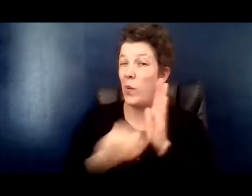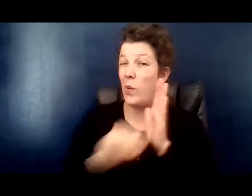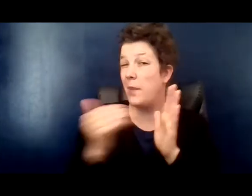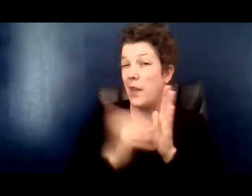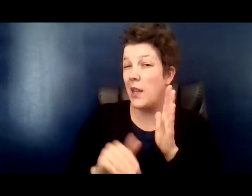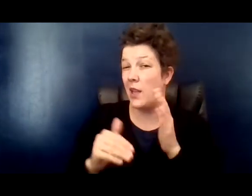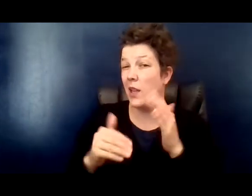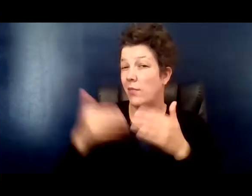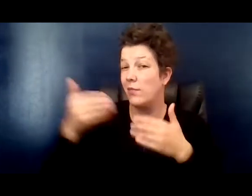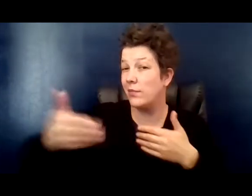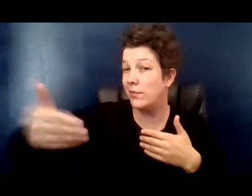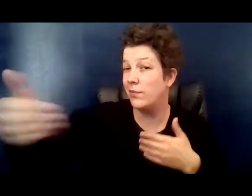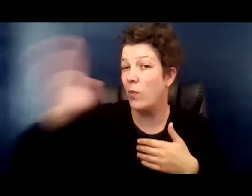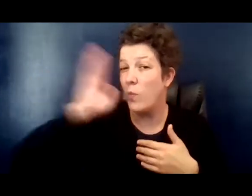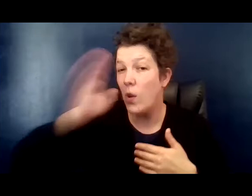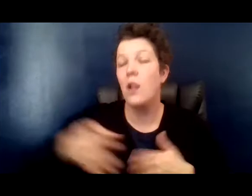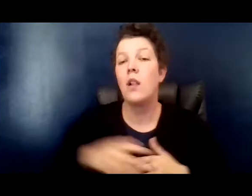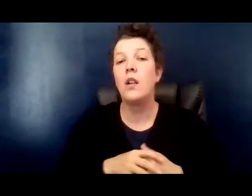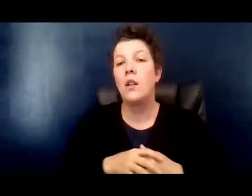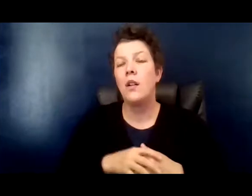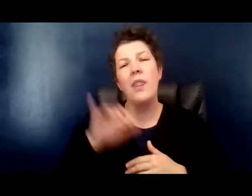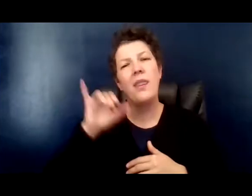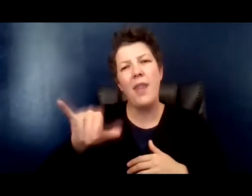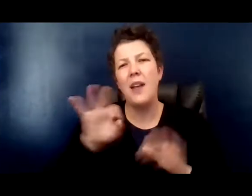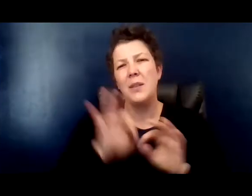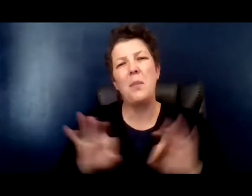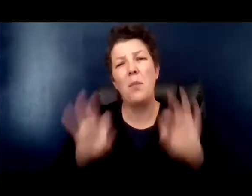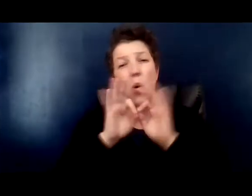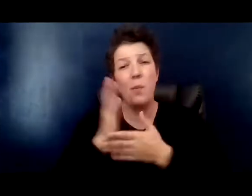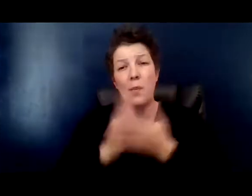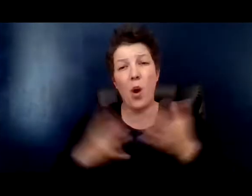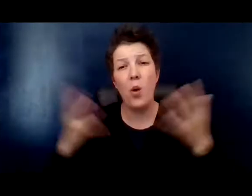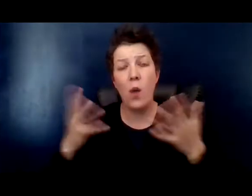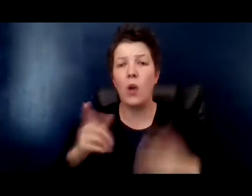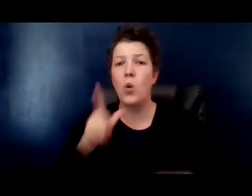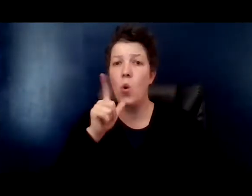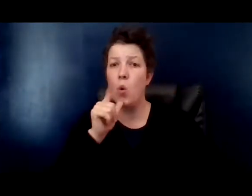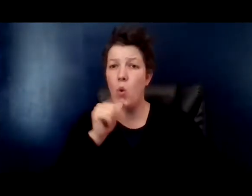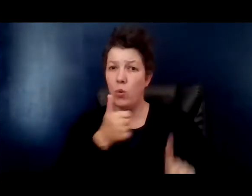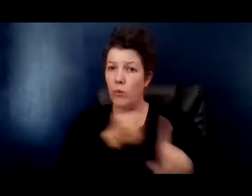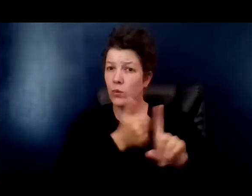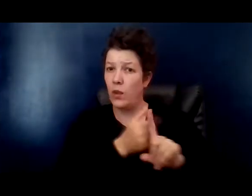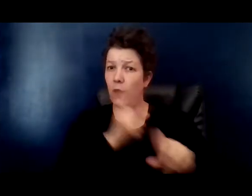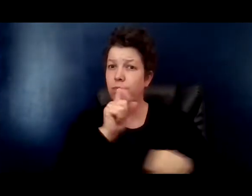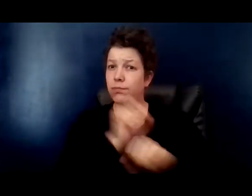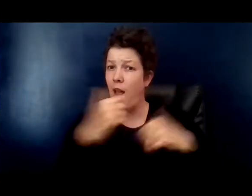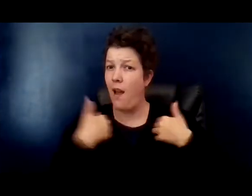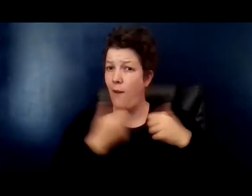weeks and months to come, is the contact tracing that they've been able to do to be able, whomever it is that